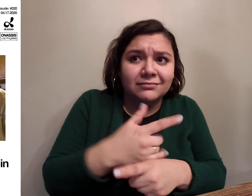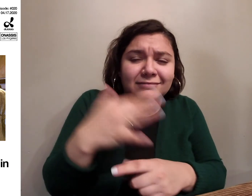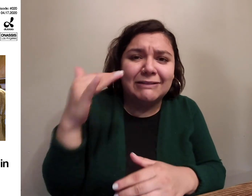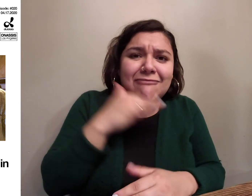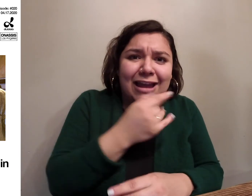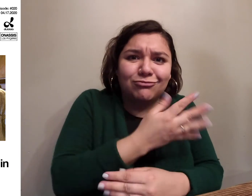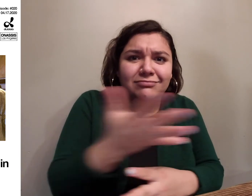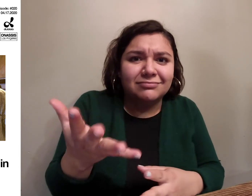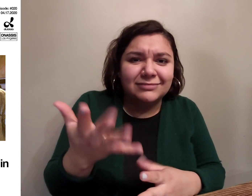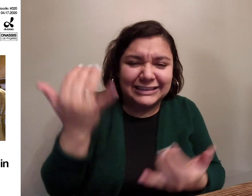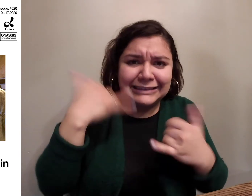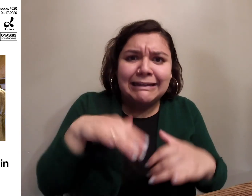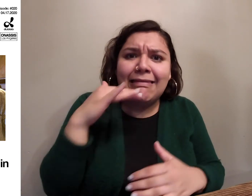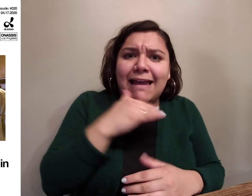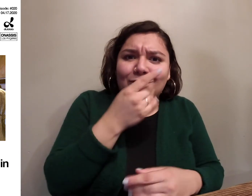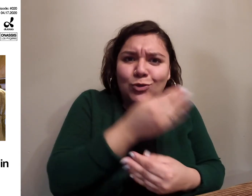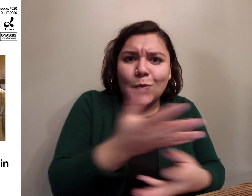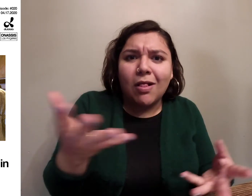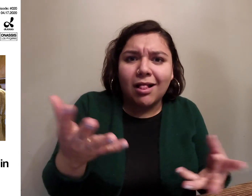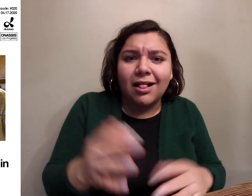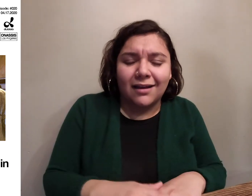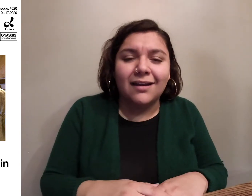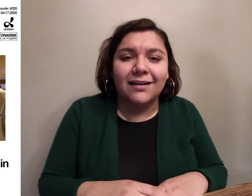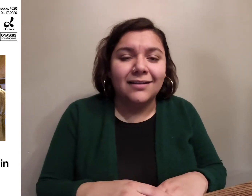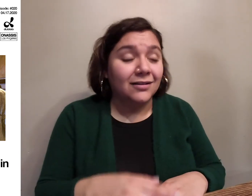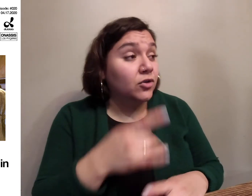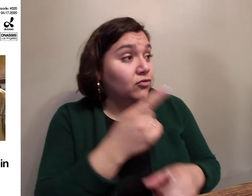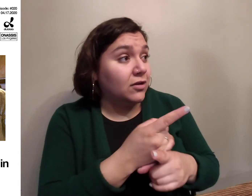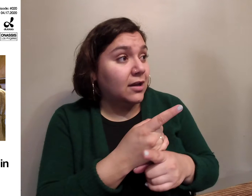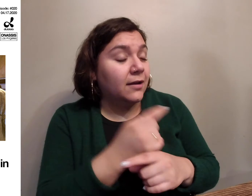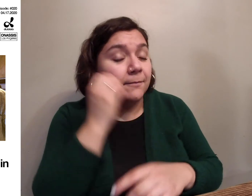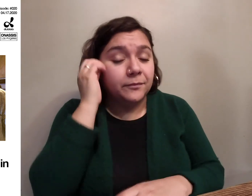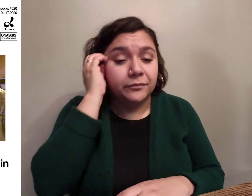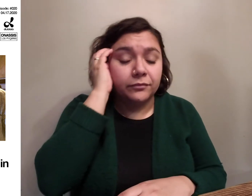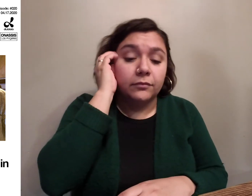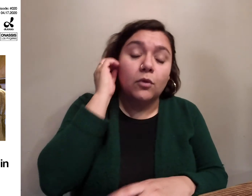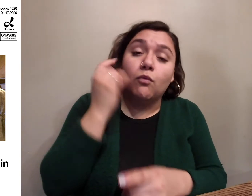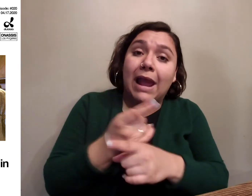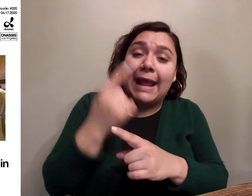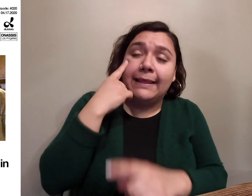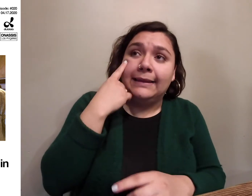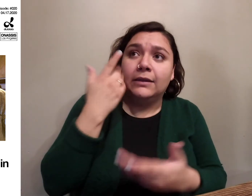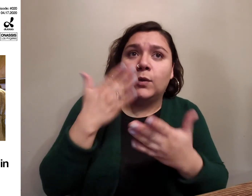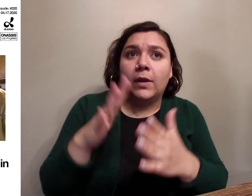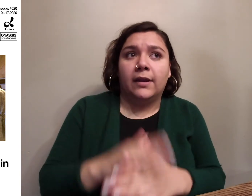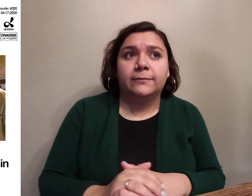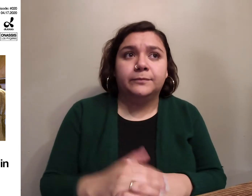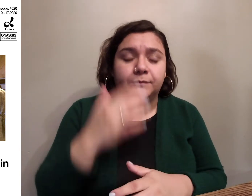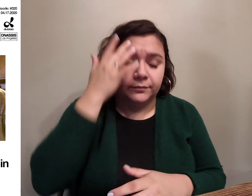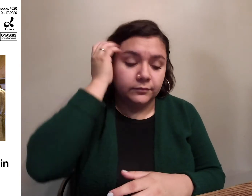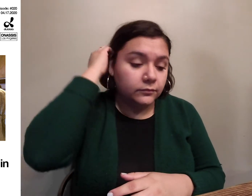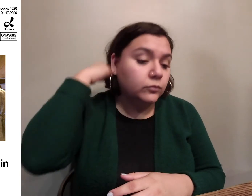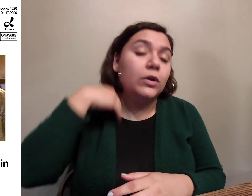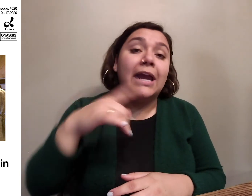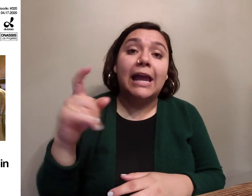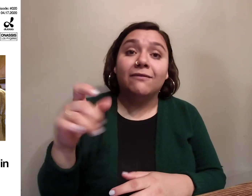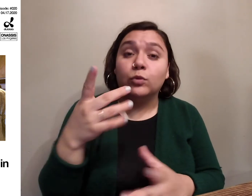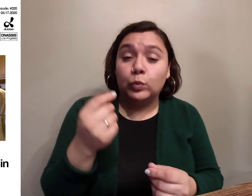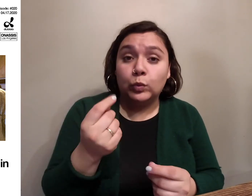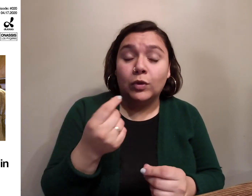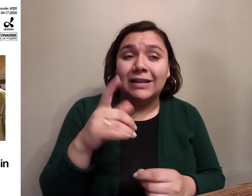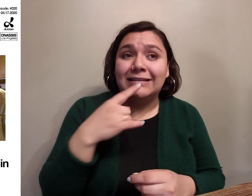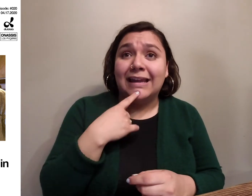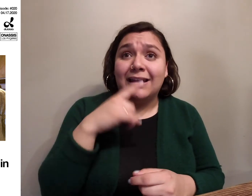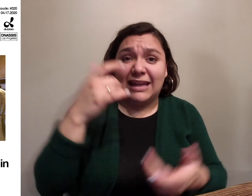Constantly. And a part of us, even if, right. And then I think in a way, what we have to do is say that it is happening.